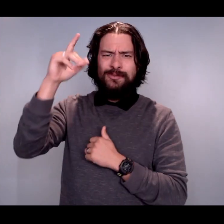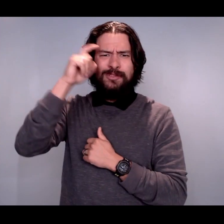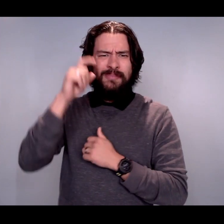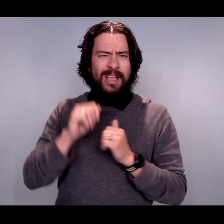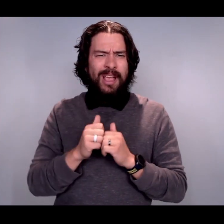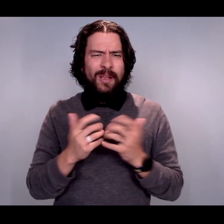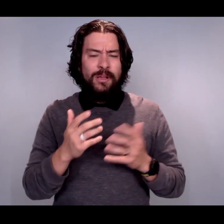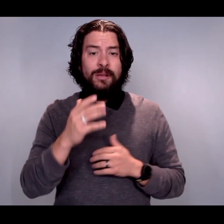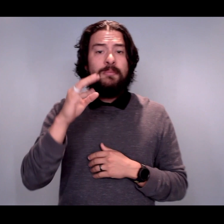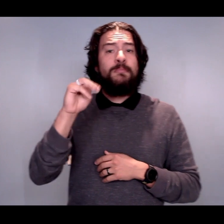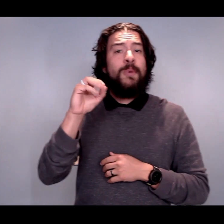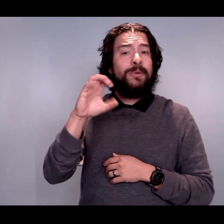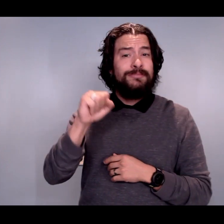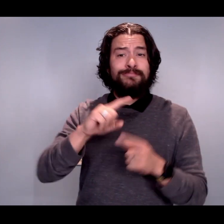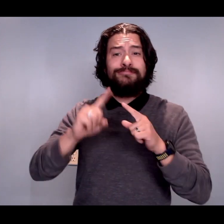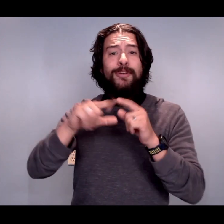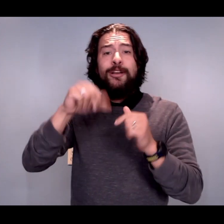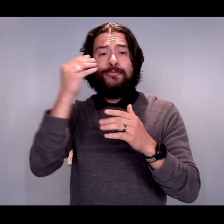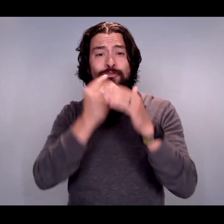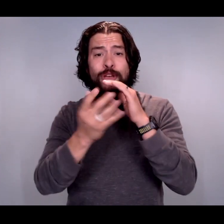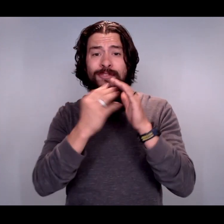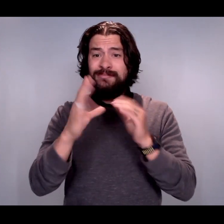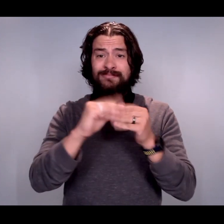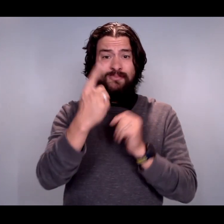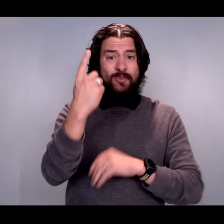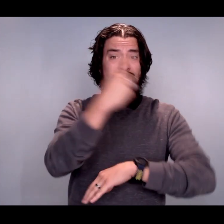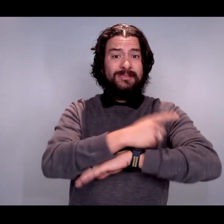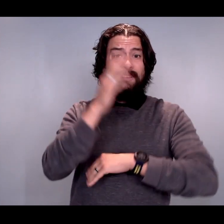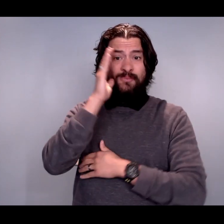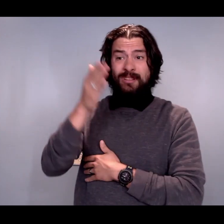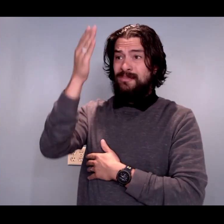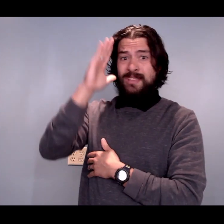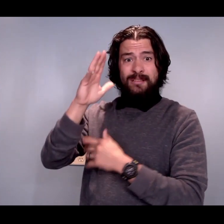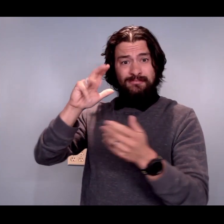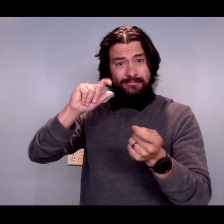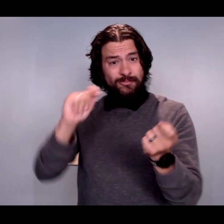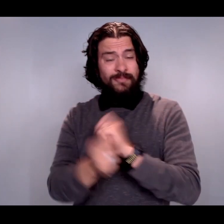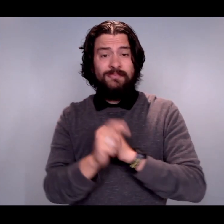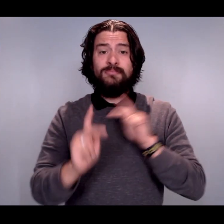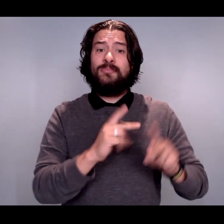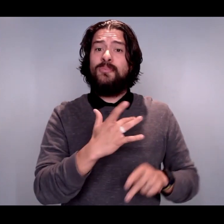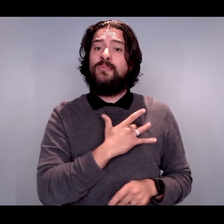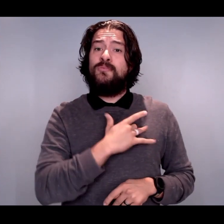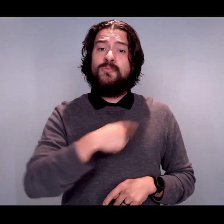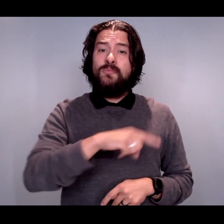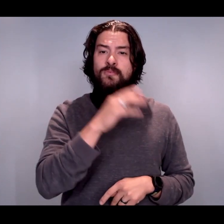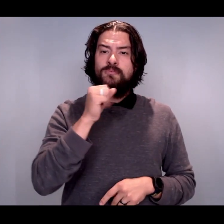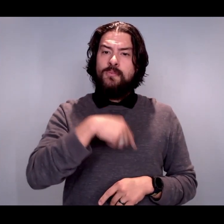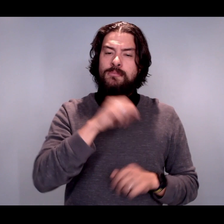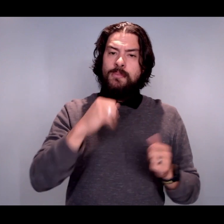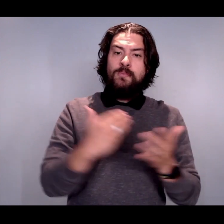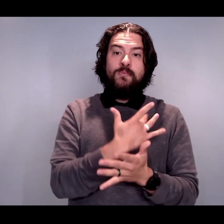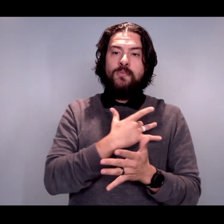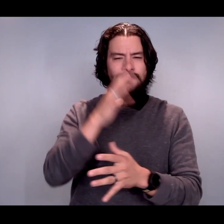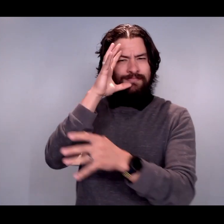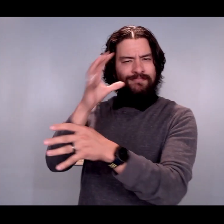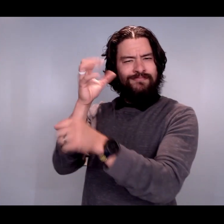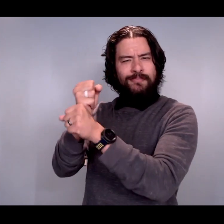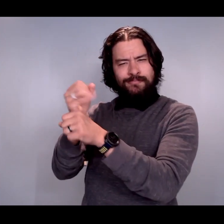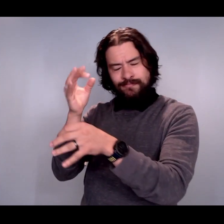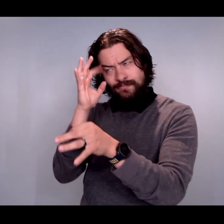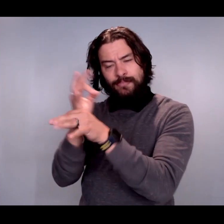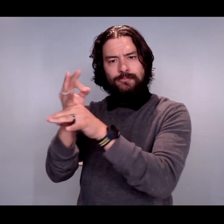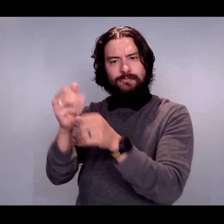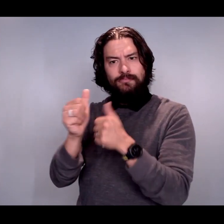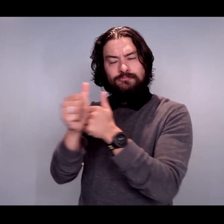him trusted that one day God would transform the human heart, so people can be faithful covenant partners who trust his wisdom.